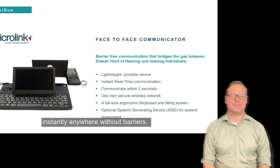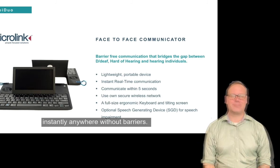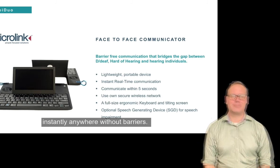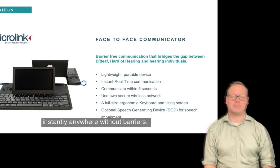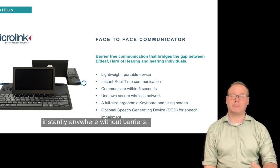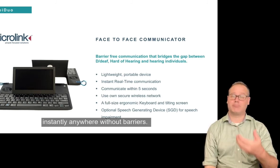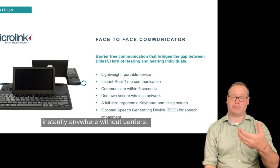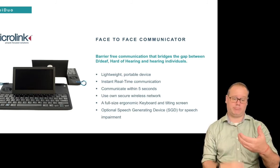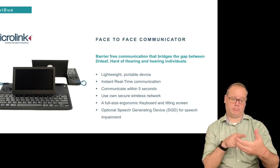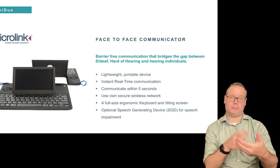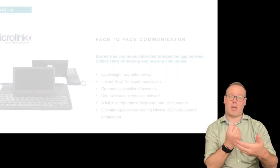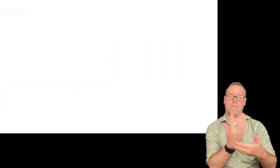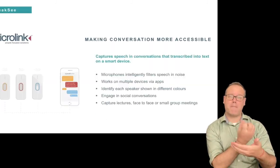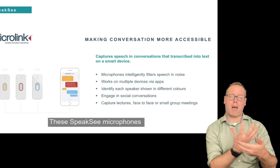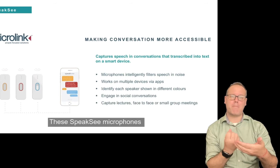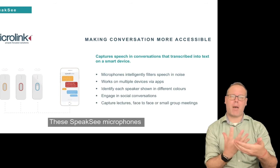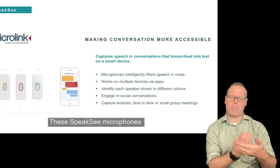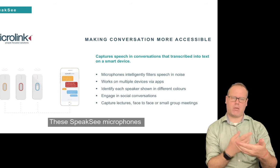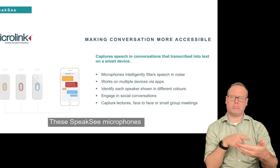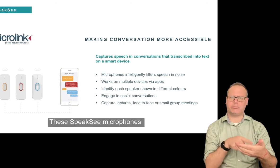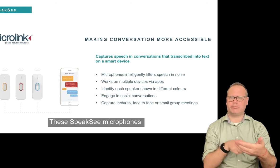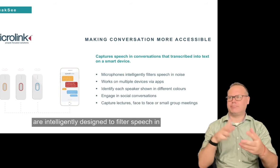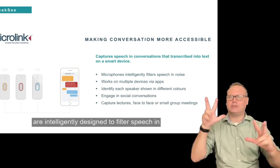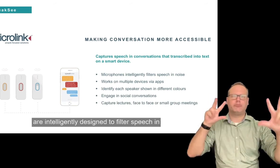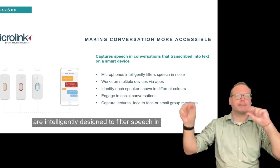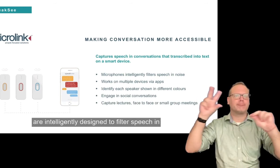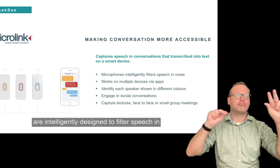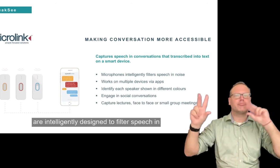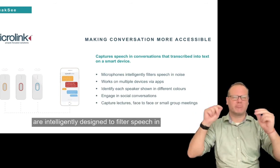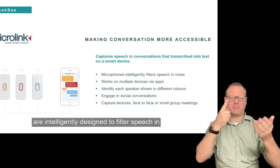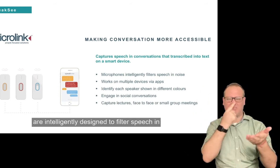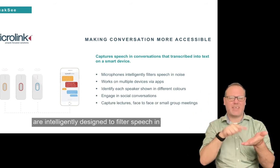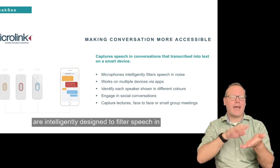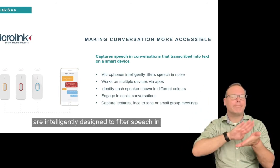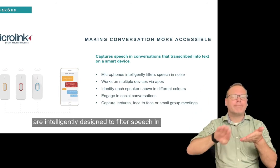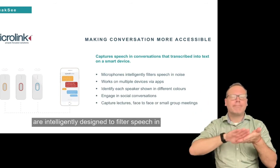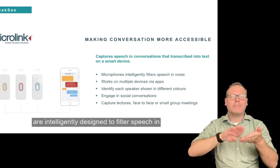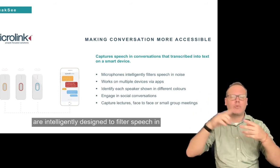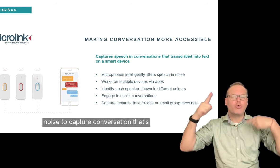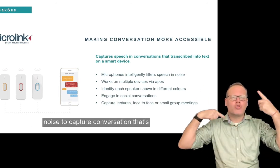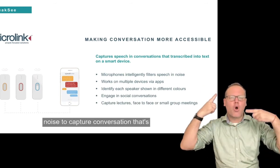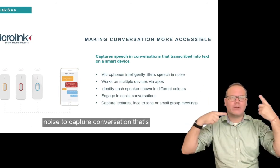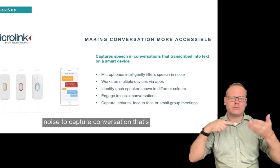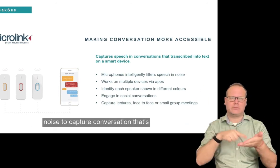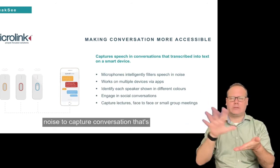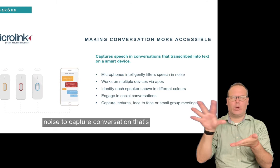without barriers. These speech-see microphones are intelligently designed to filter speech and noise to capture conversation